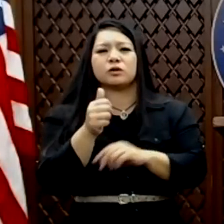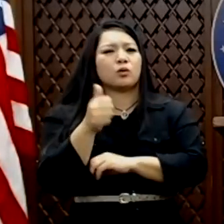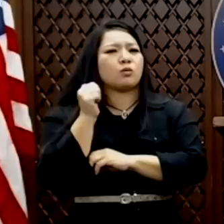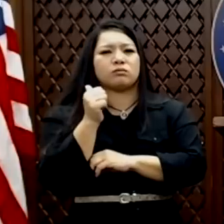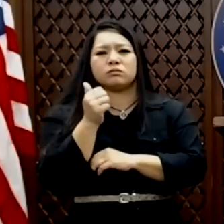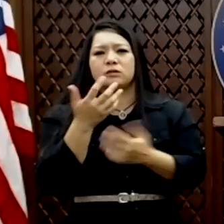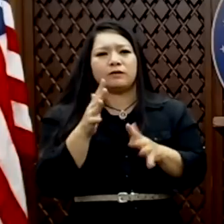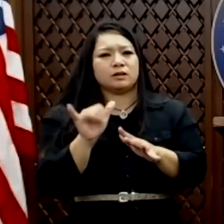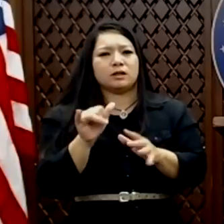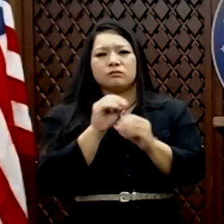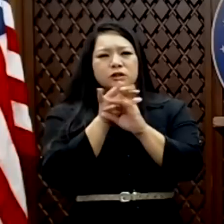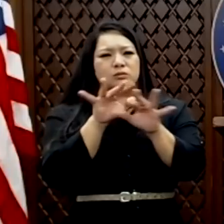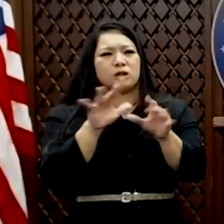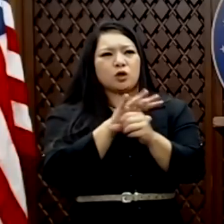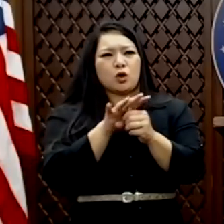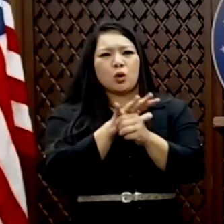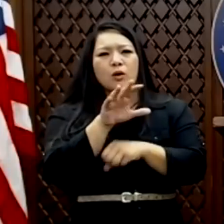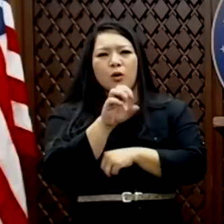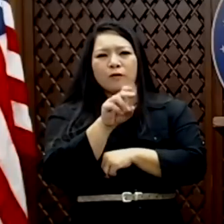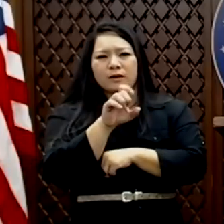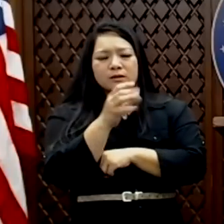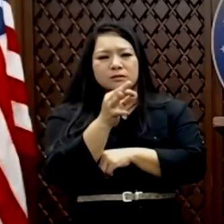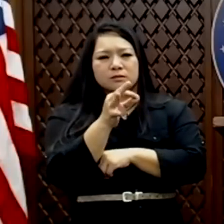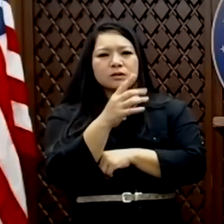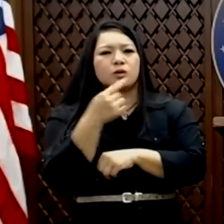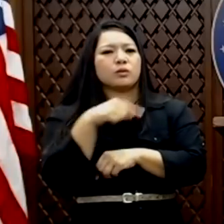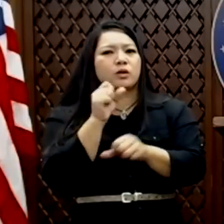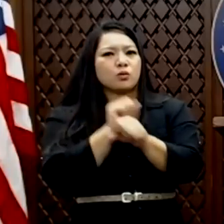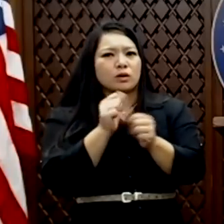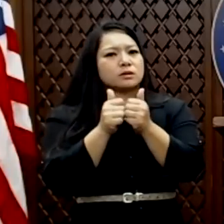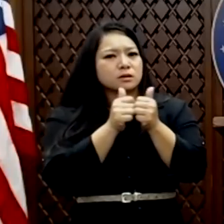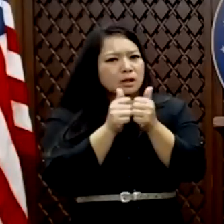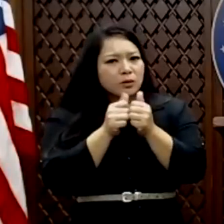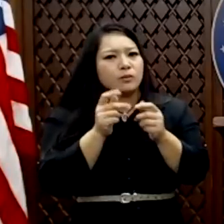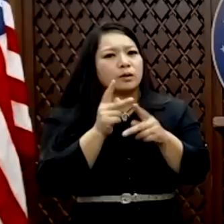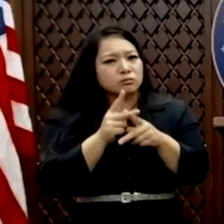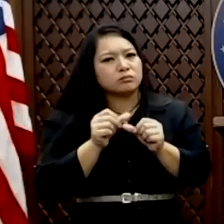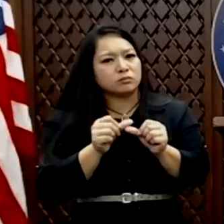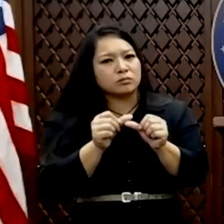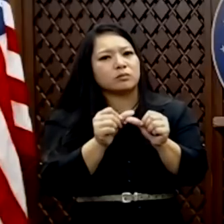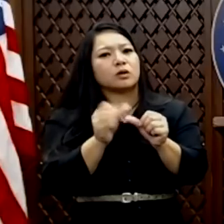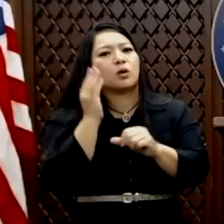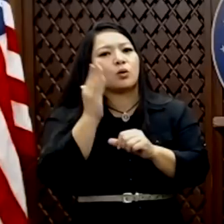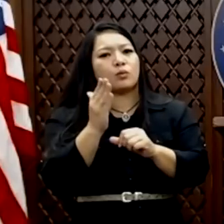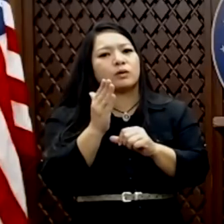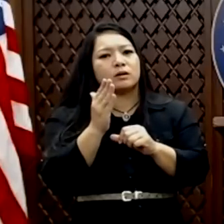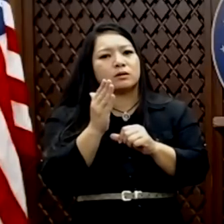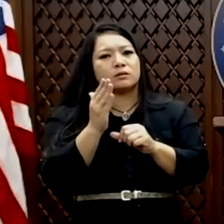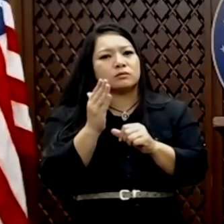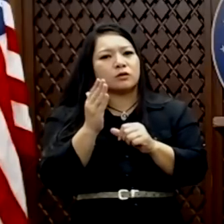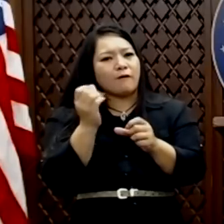this pandemic. If we work together, if we keep on this path, we will beat this